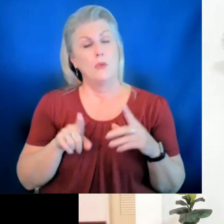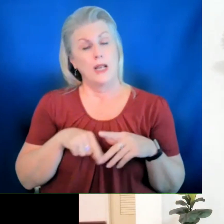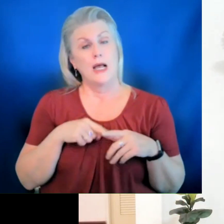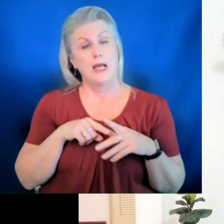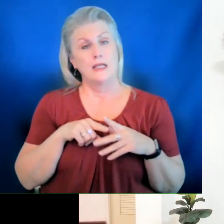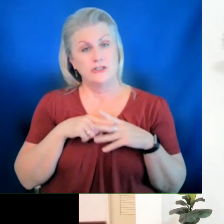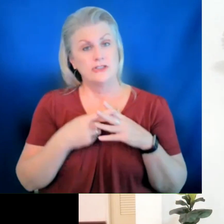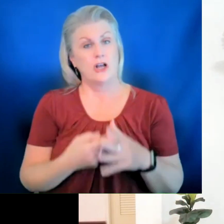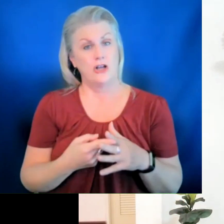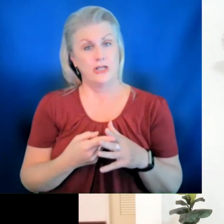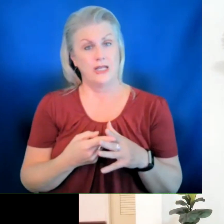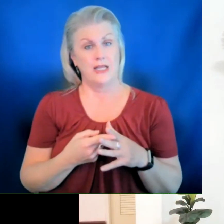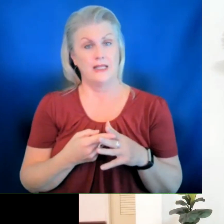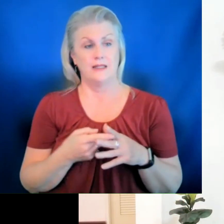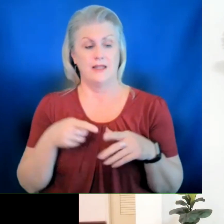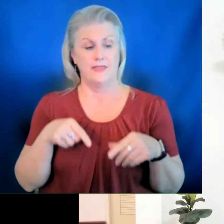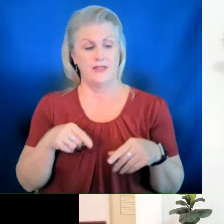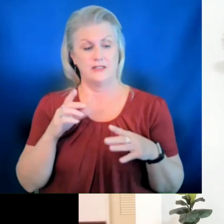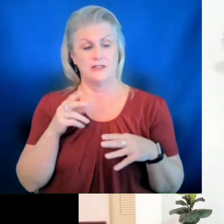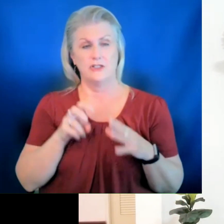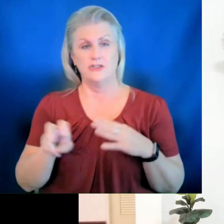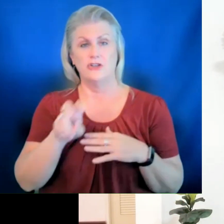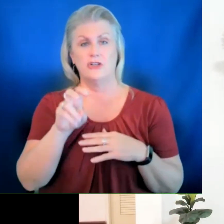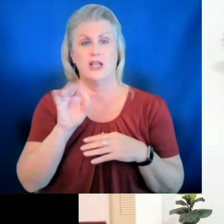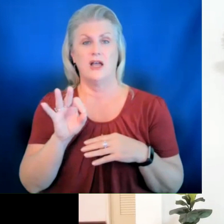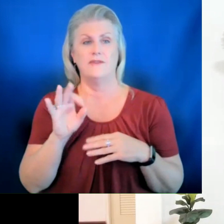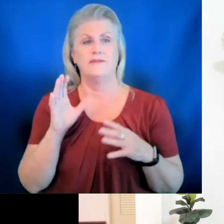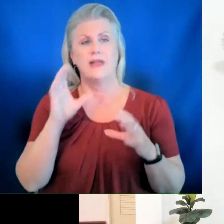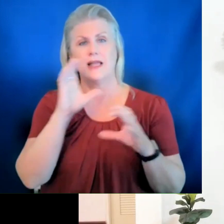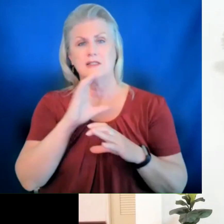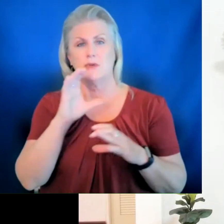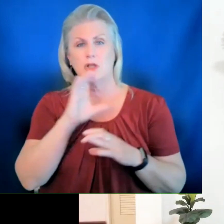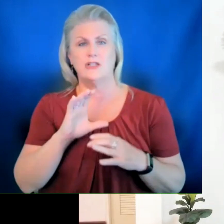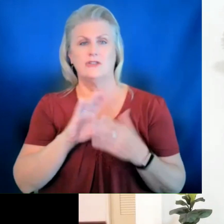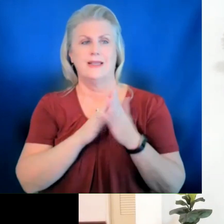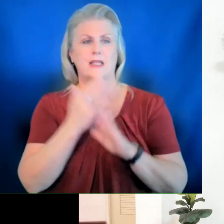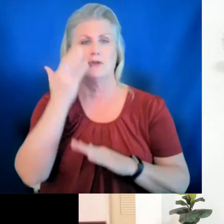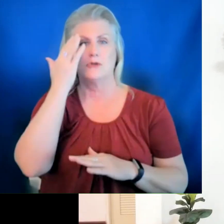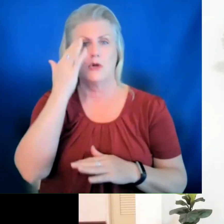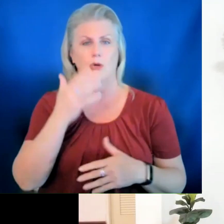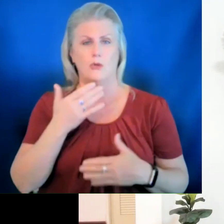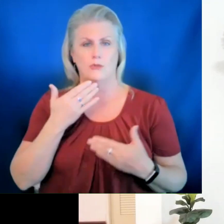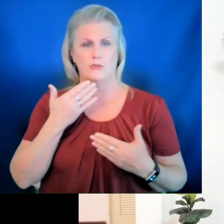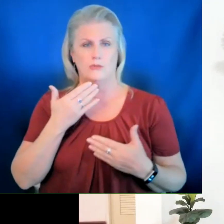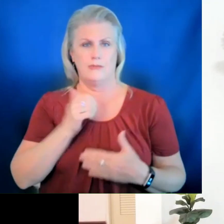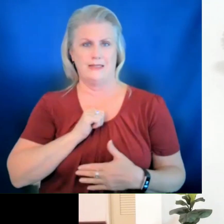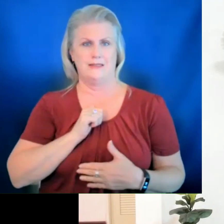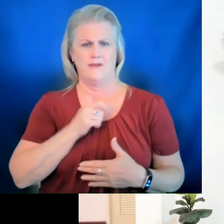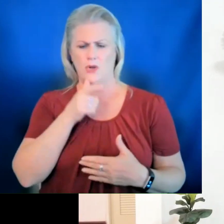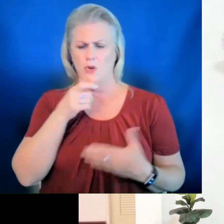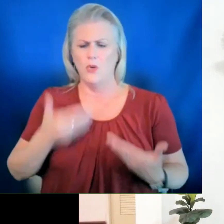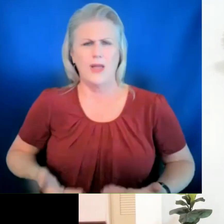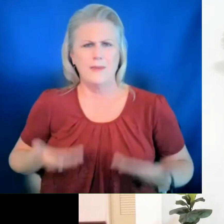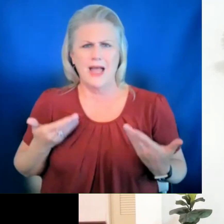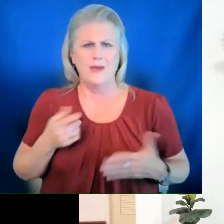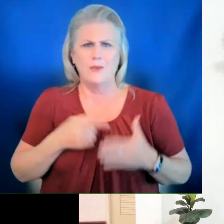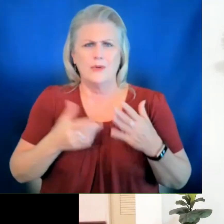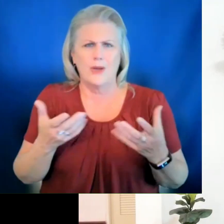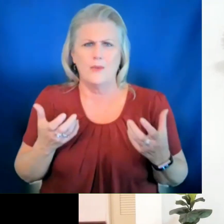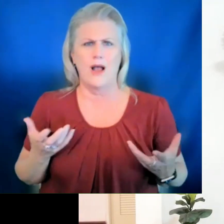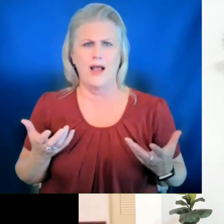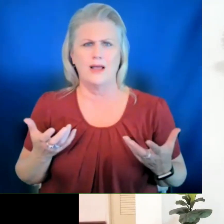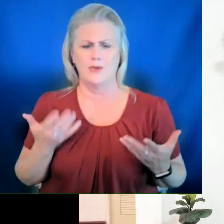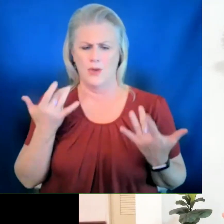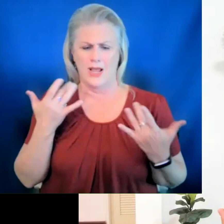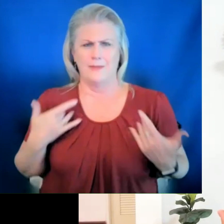this journey of exploration, of getting to know myself. Who am I? What do